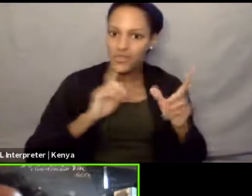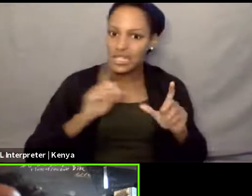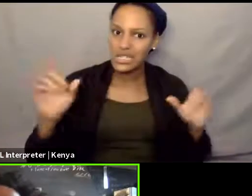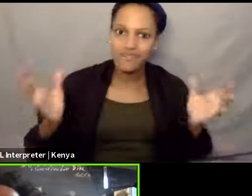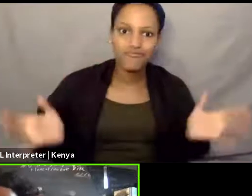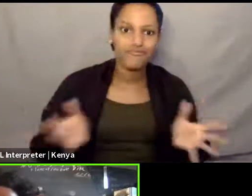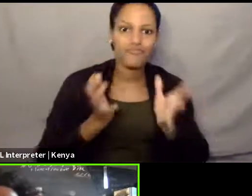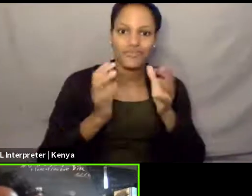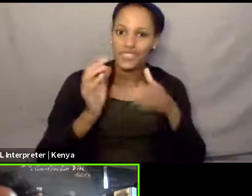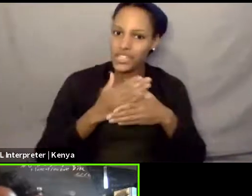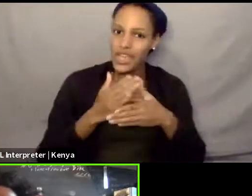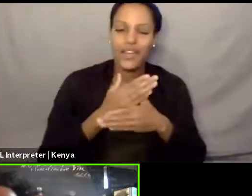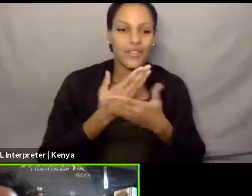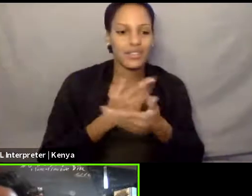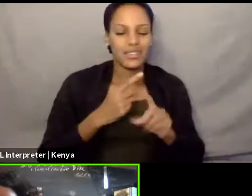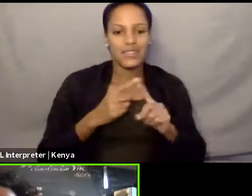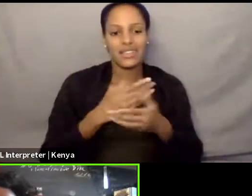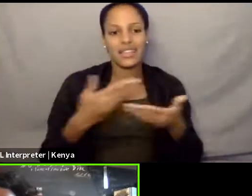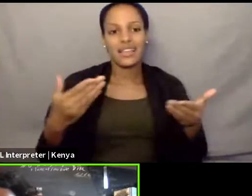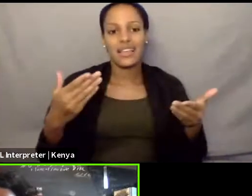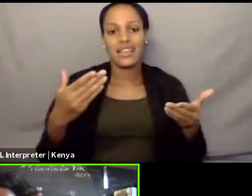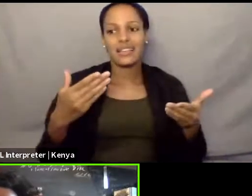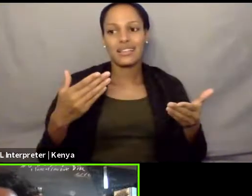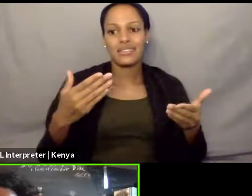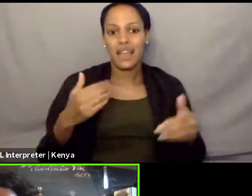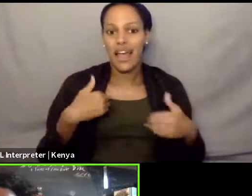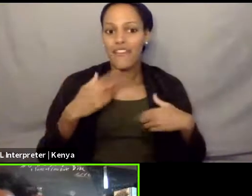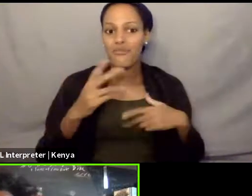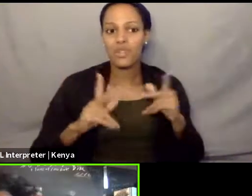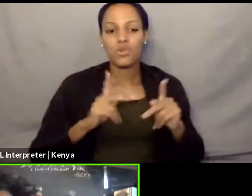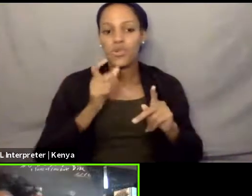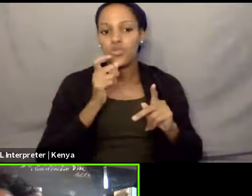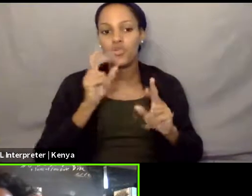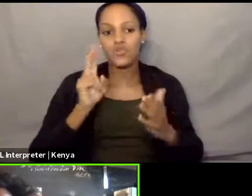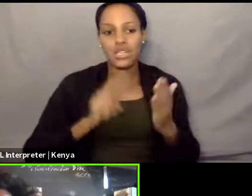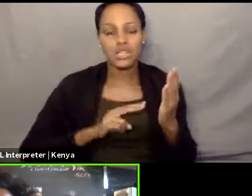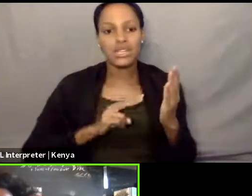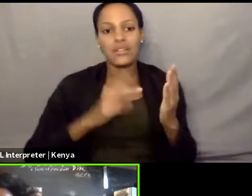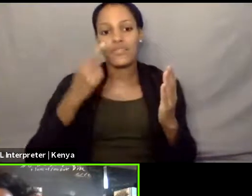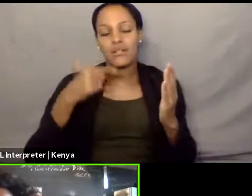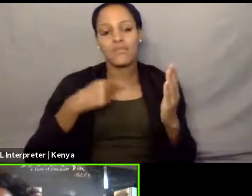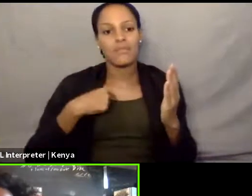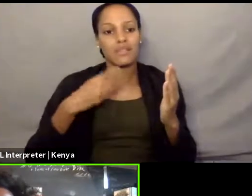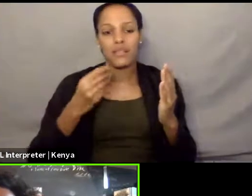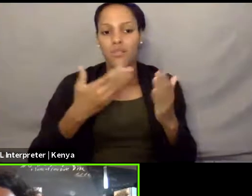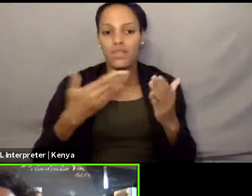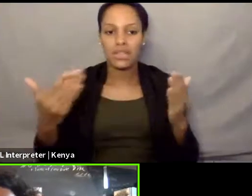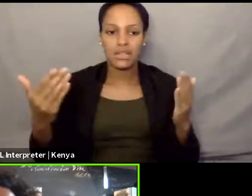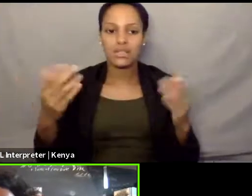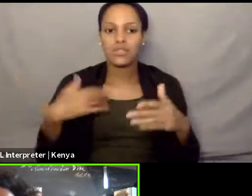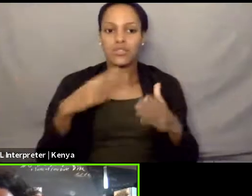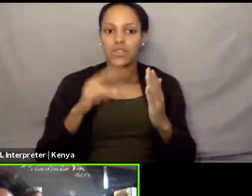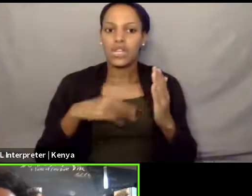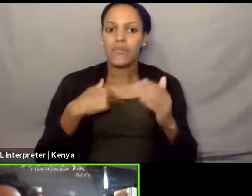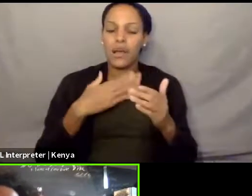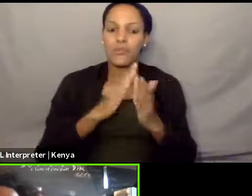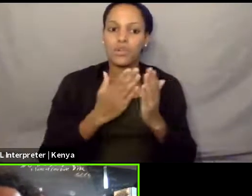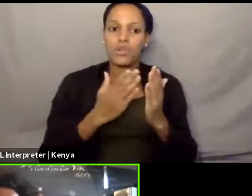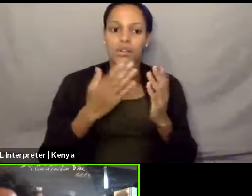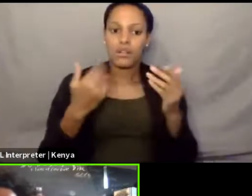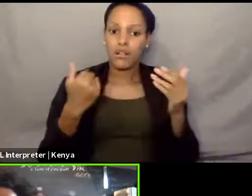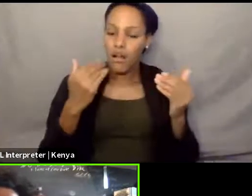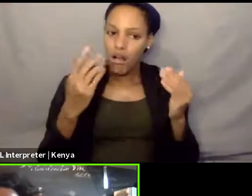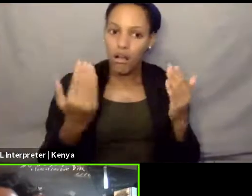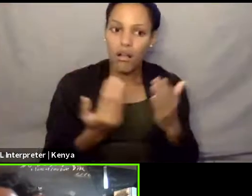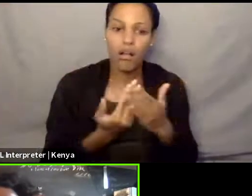things. And yeah, like totally. I have readers, people who read, for me, several people who read my work like very closely, in addition